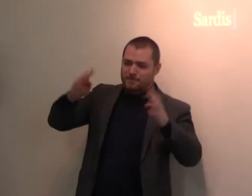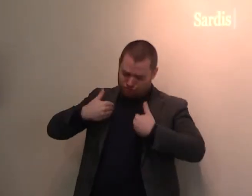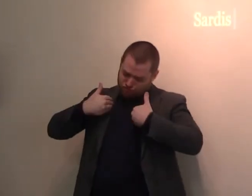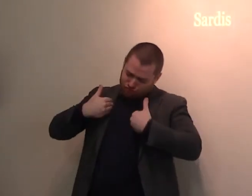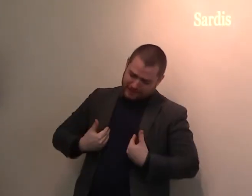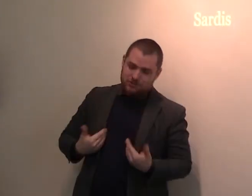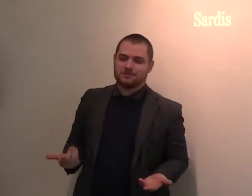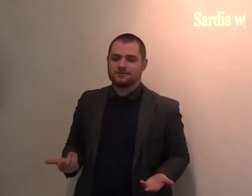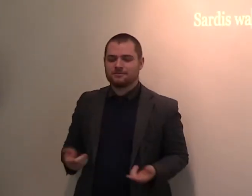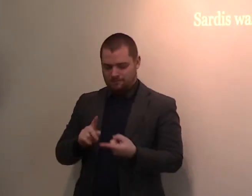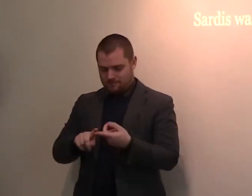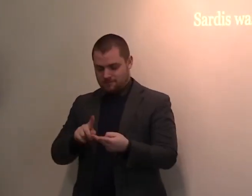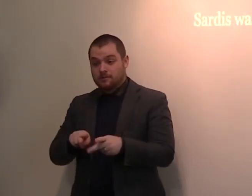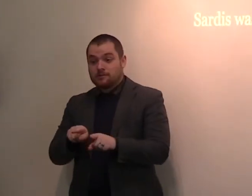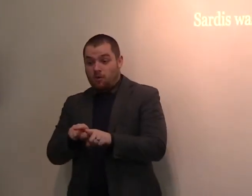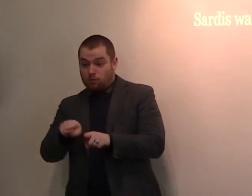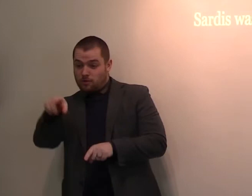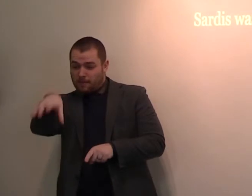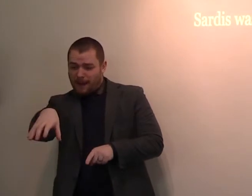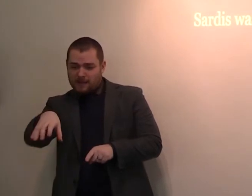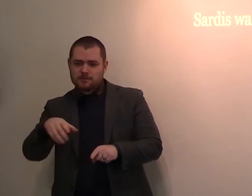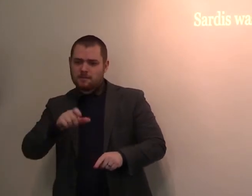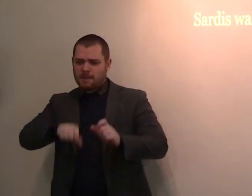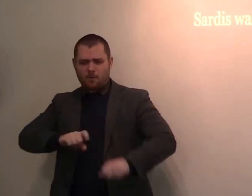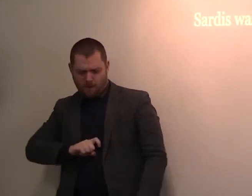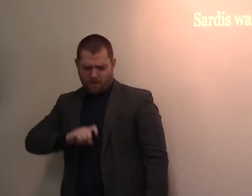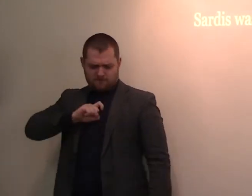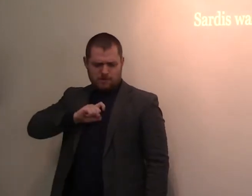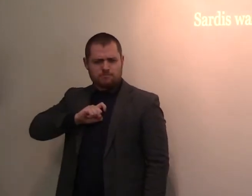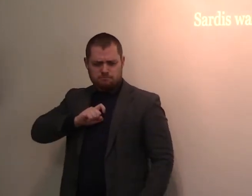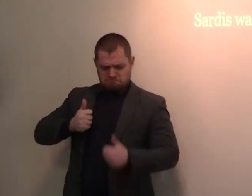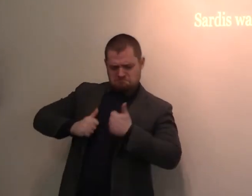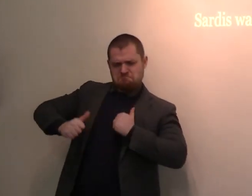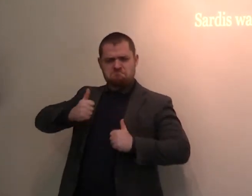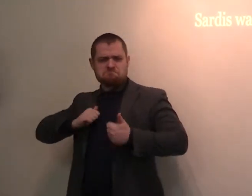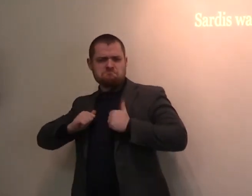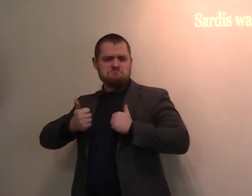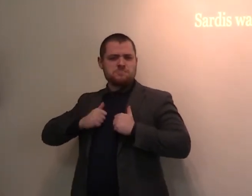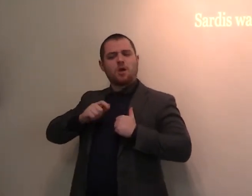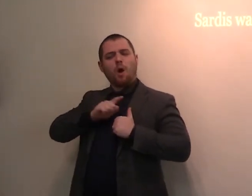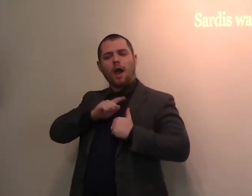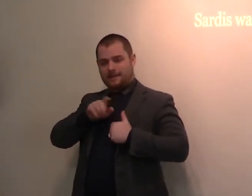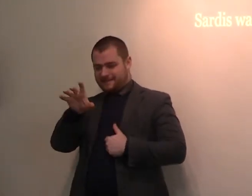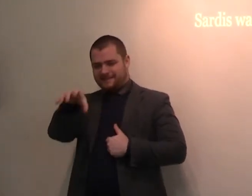confident in themselves. For one reason, because the city was built on a hill, less